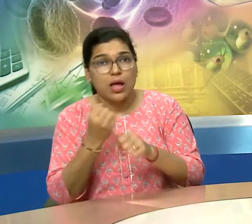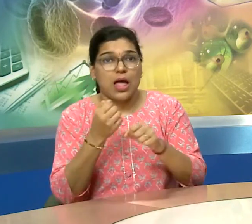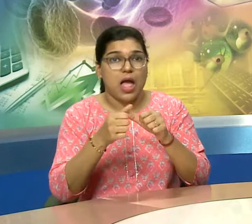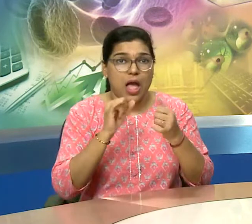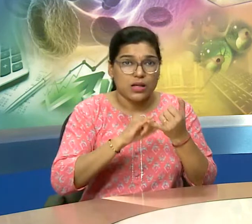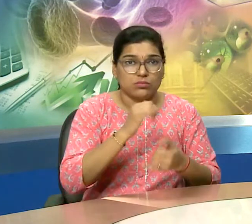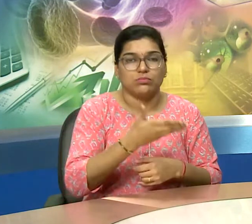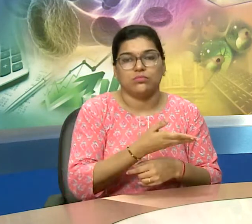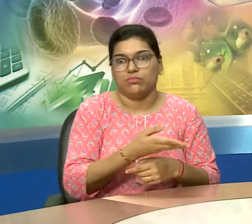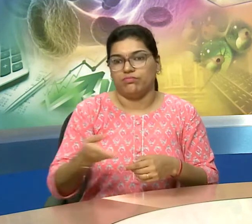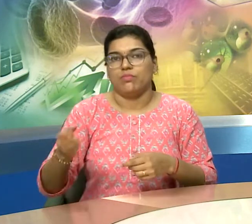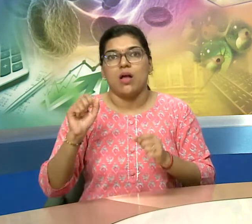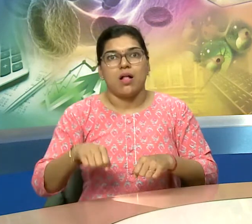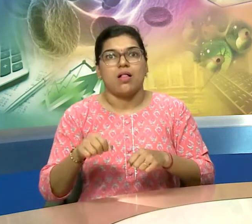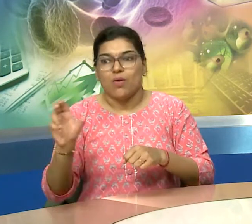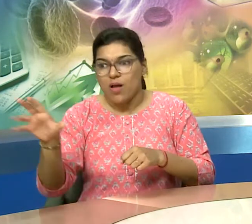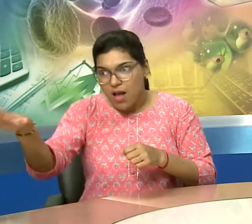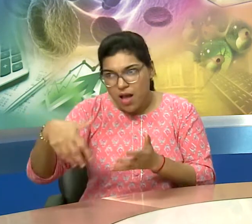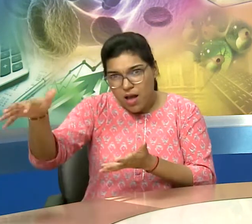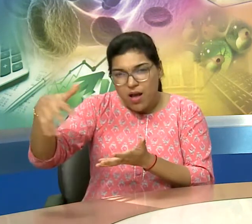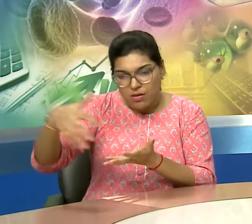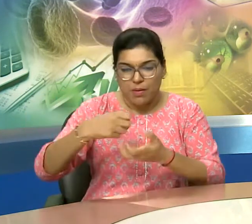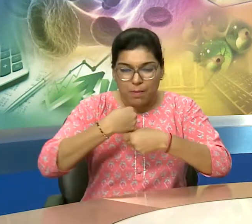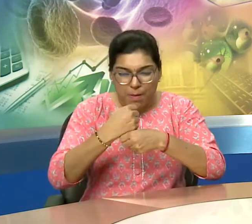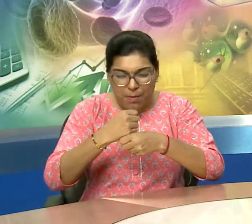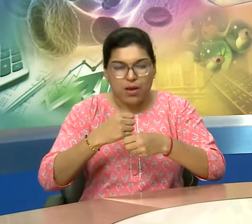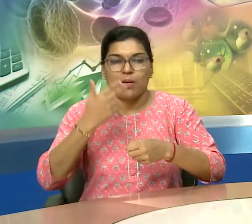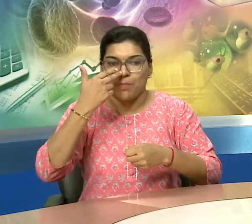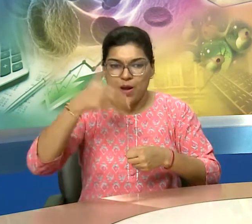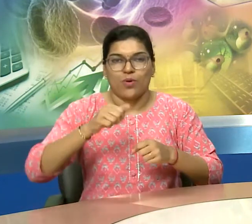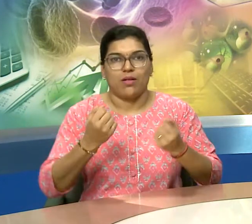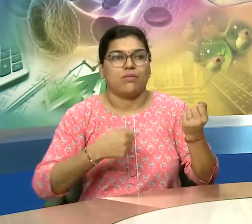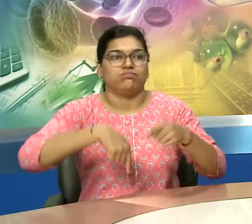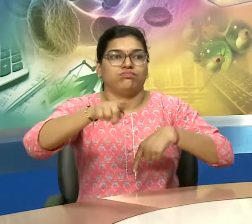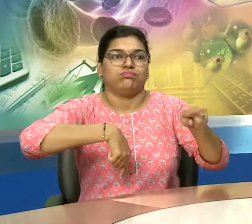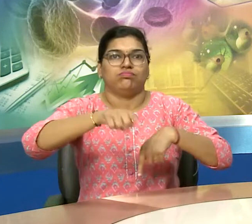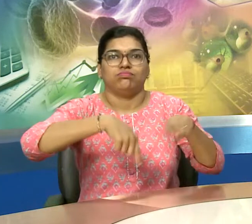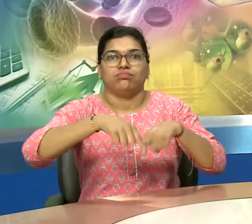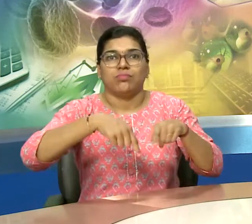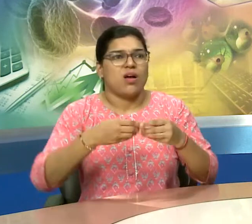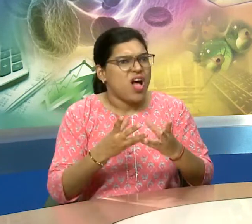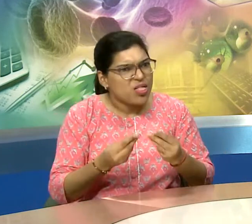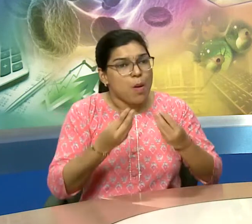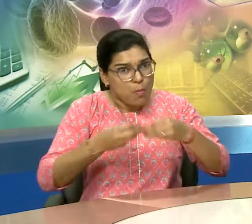gas, and petroleum, and they also pollute our atmosphere.